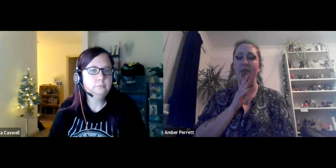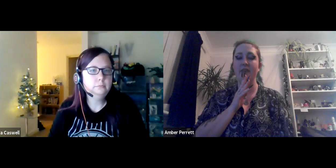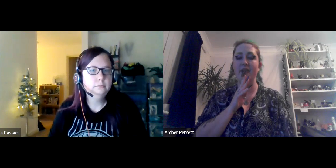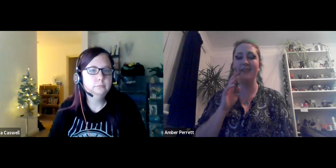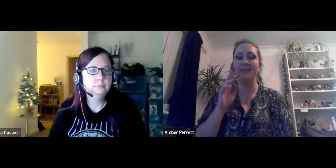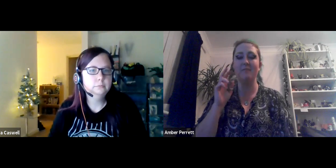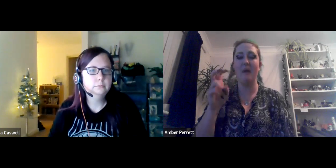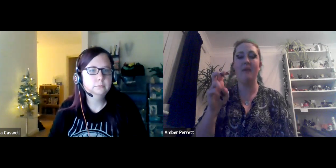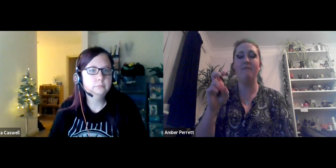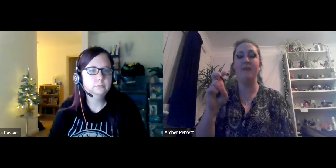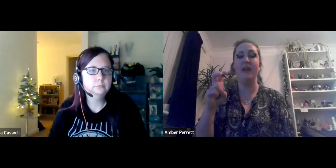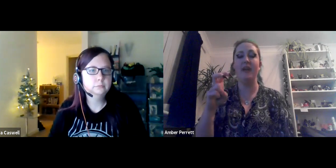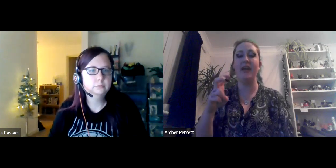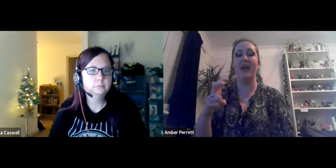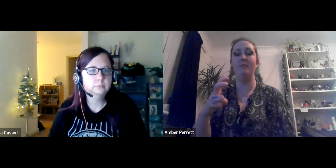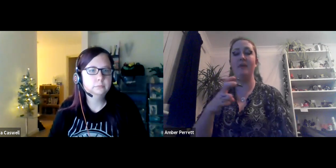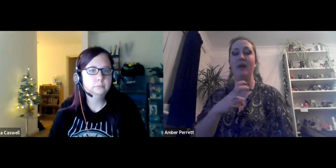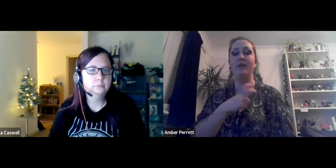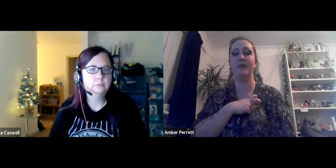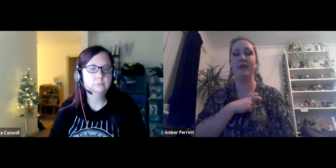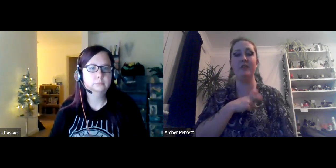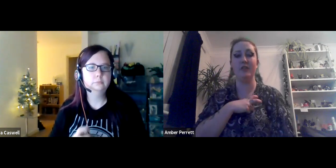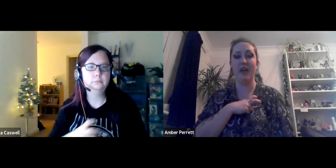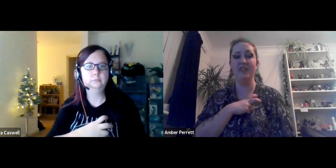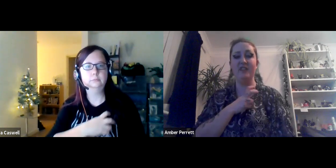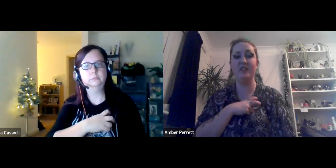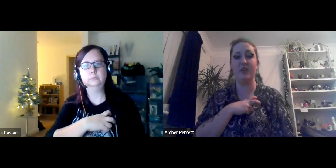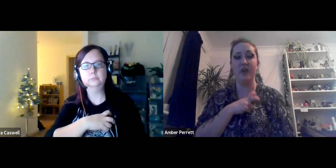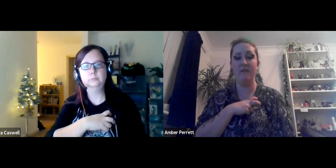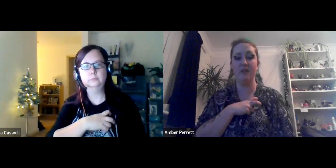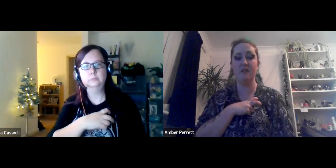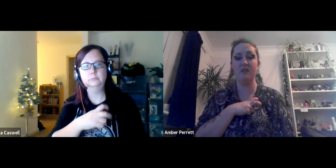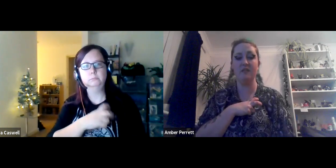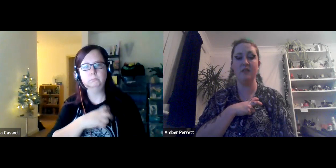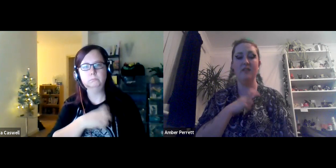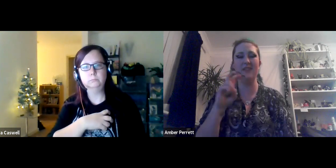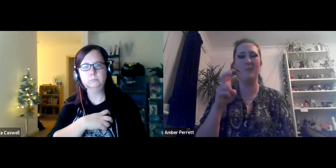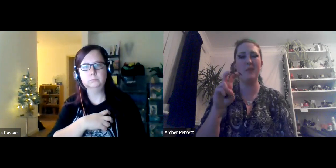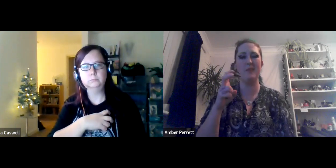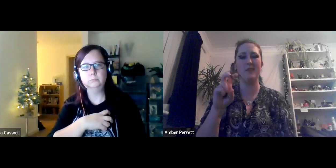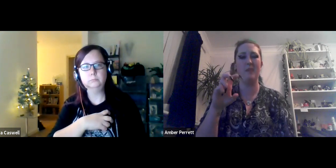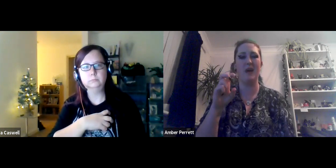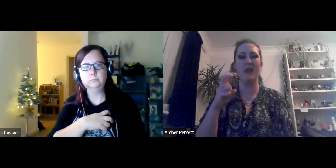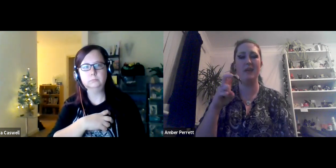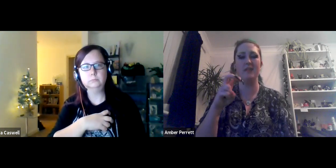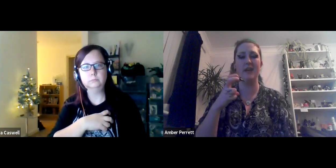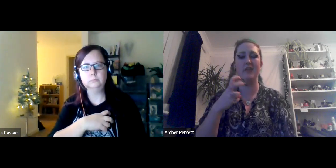Nervous is the bent V again, but now you're doing it into your chest, so you're nervous. So that's pretty much the bad hand sign as